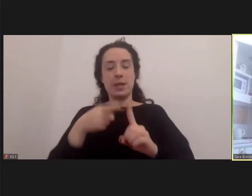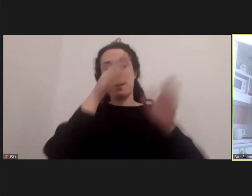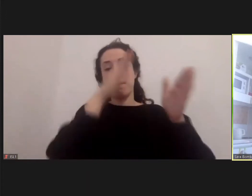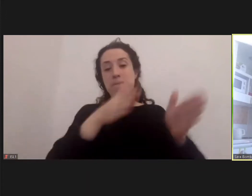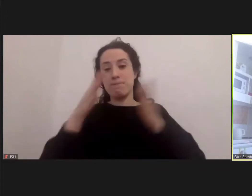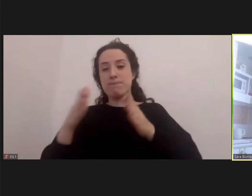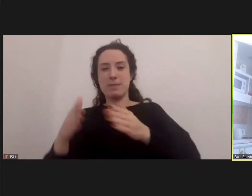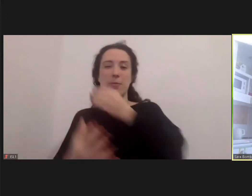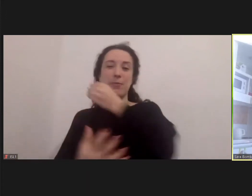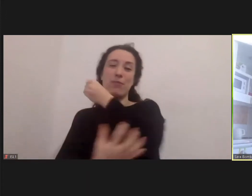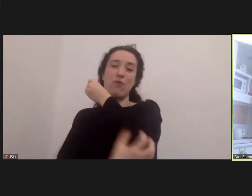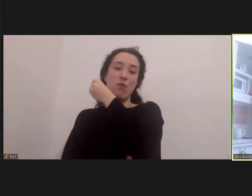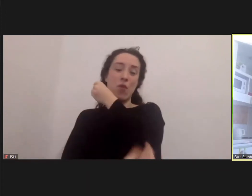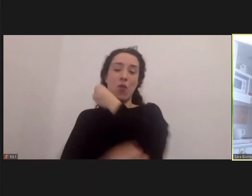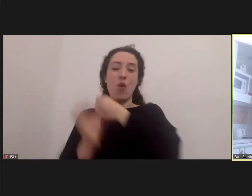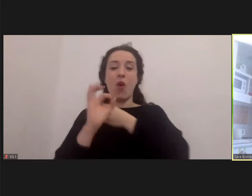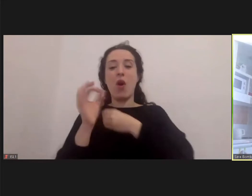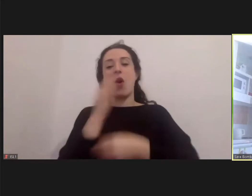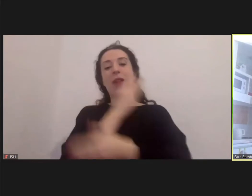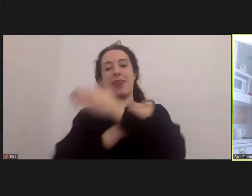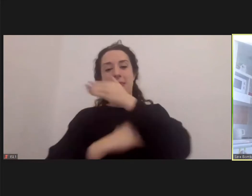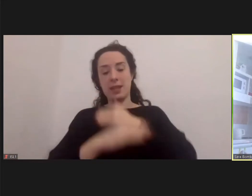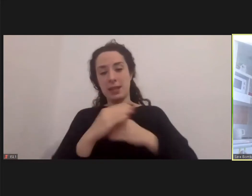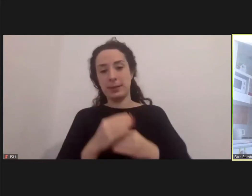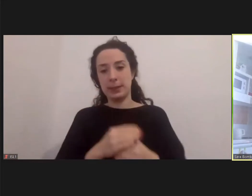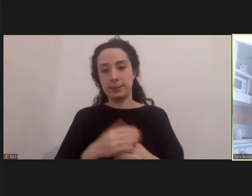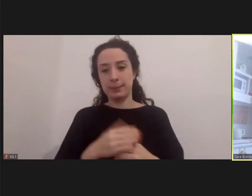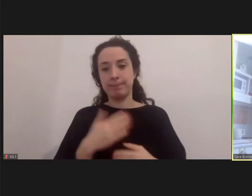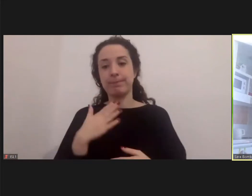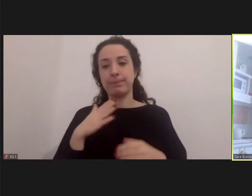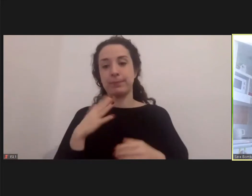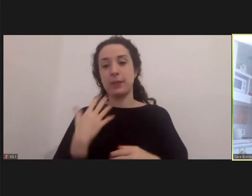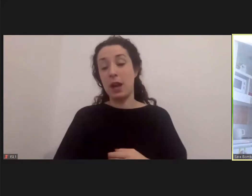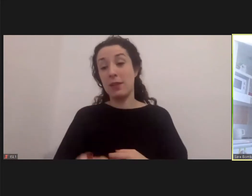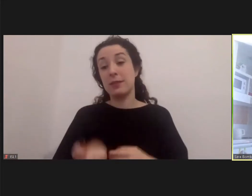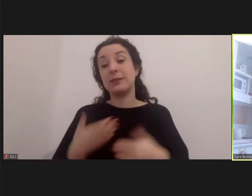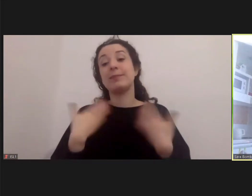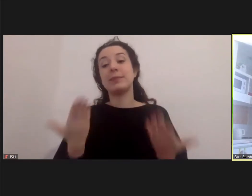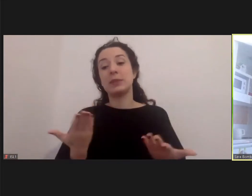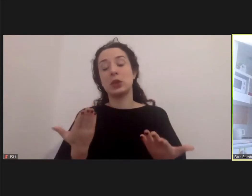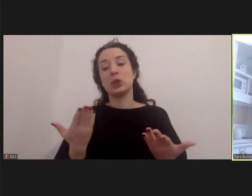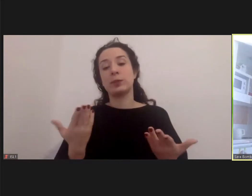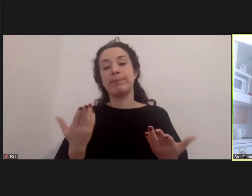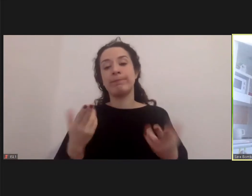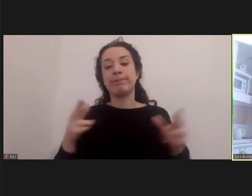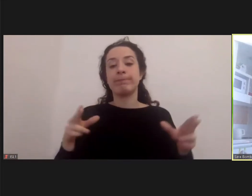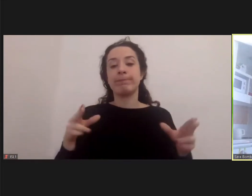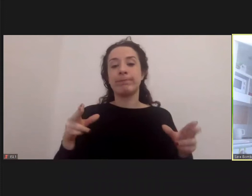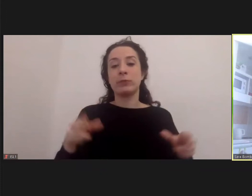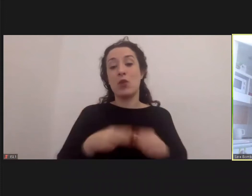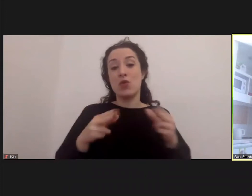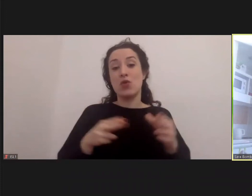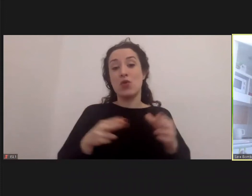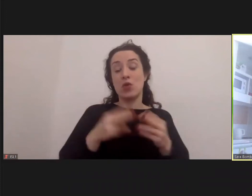disabilities. So in short, the social economy is likely to build